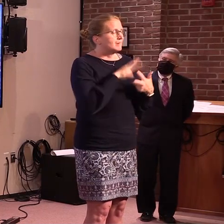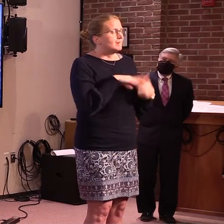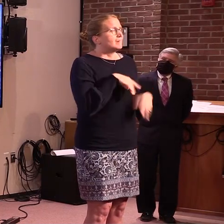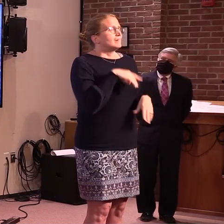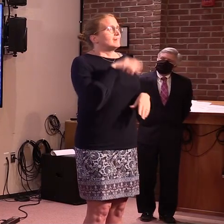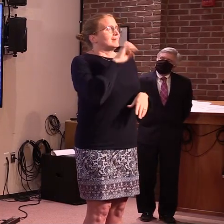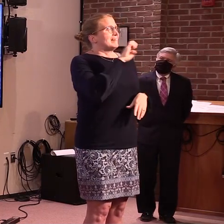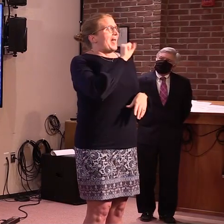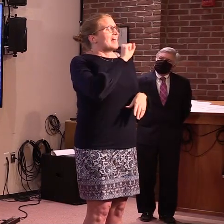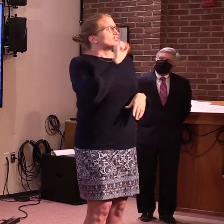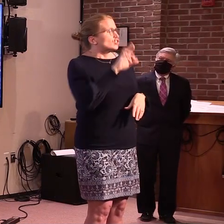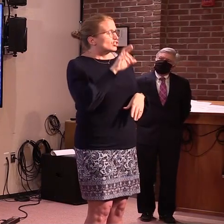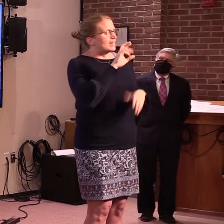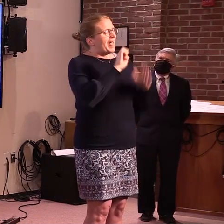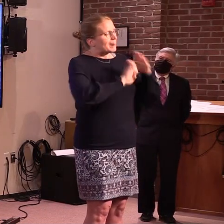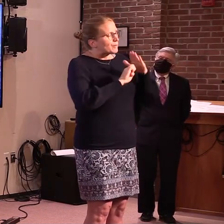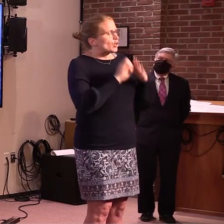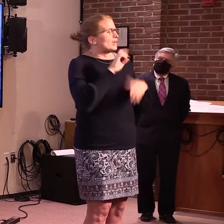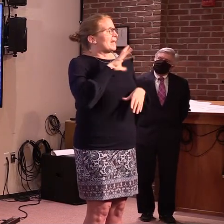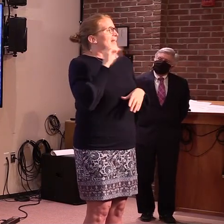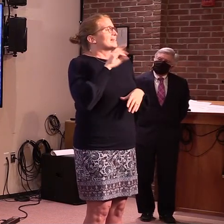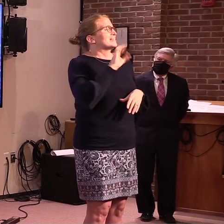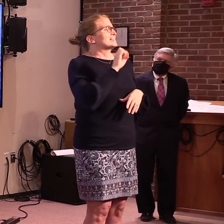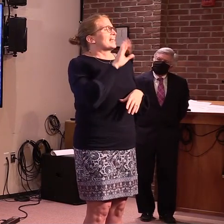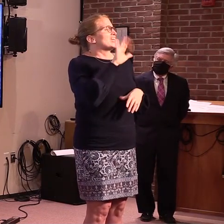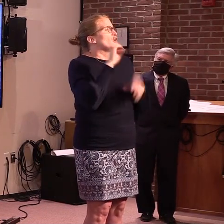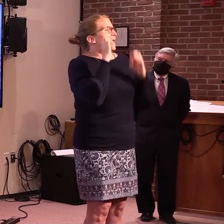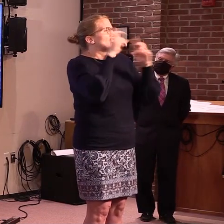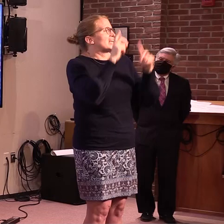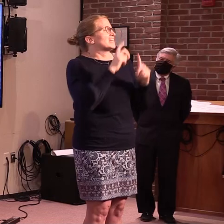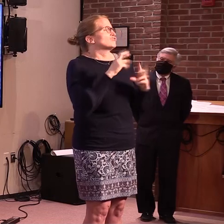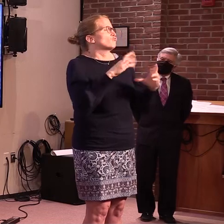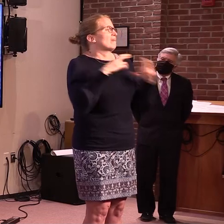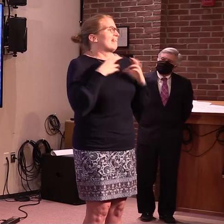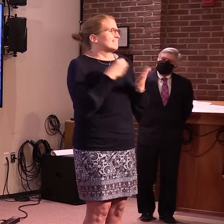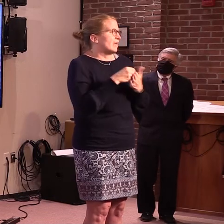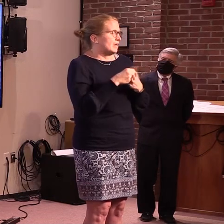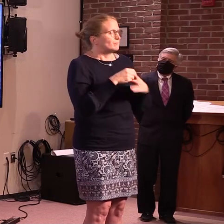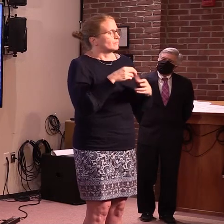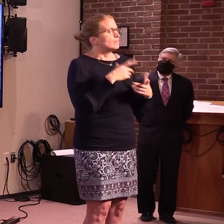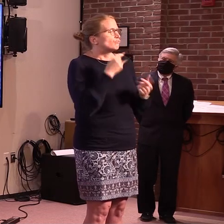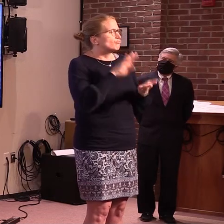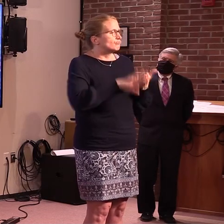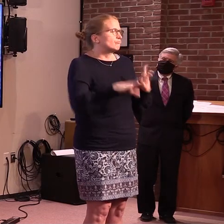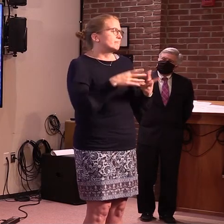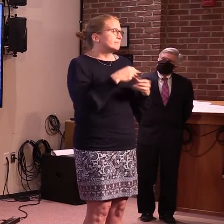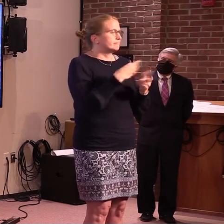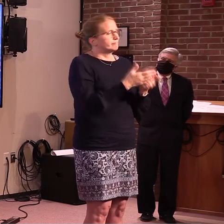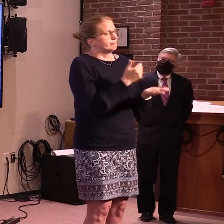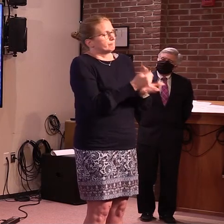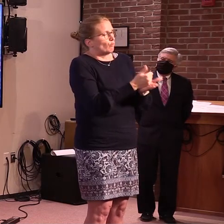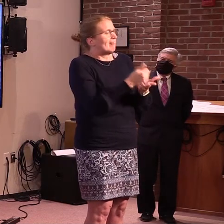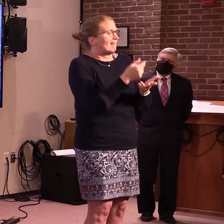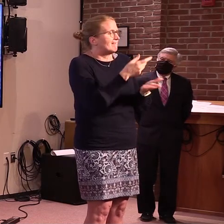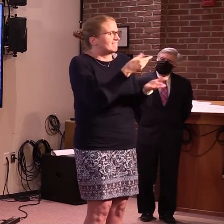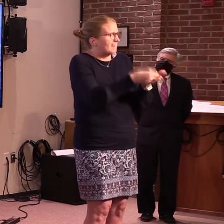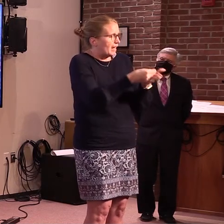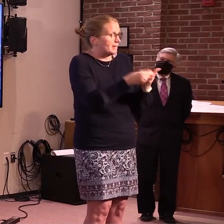the Elementary Secondary Education Relief Fund. That's about $30 million, 90% of which has to be allocated directly to school